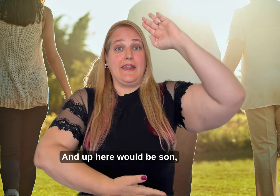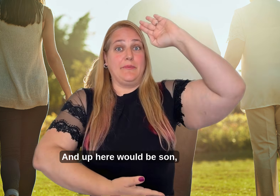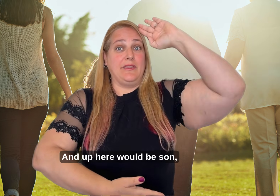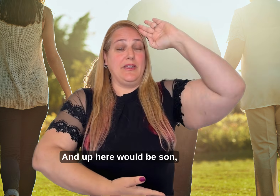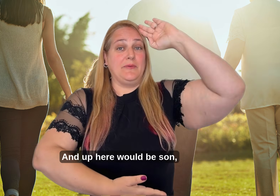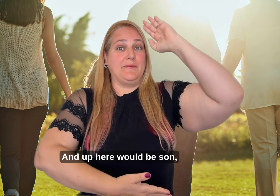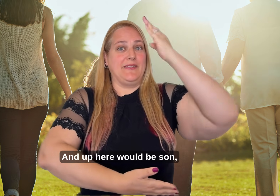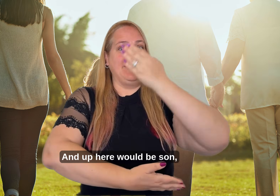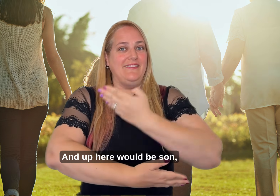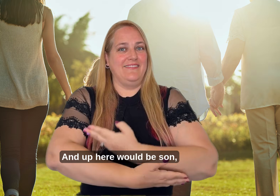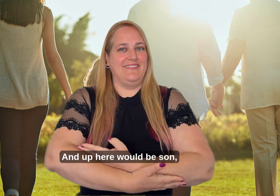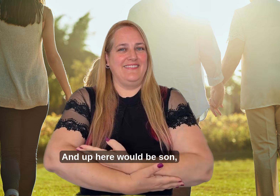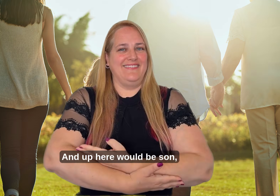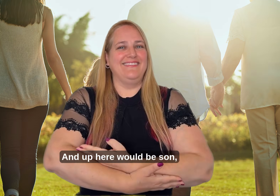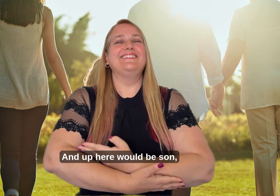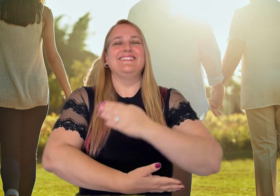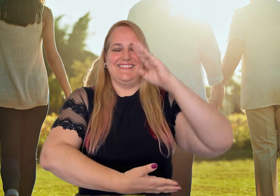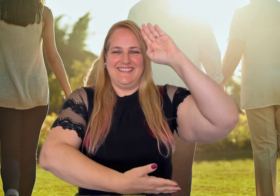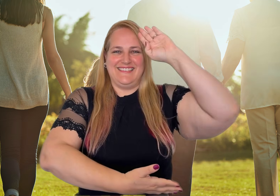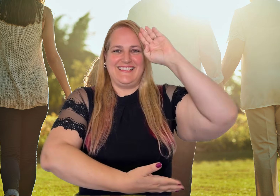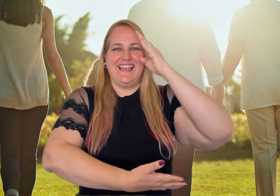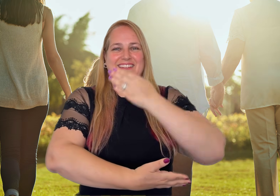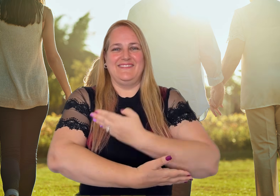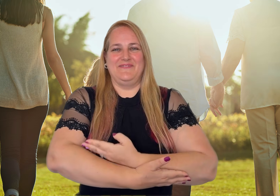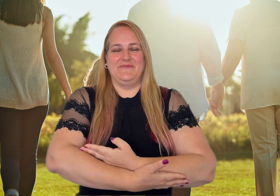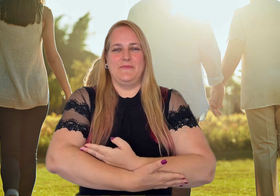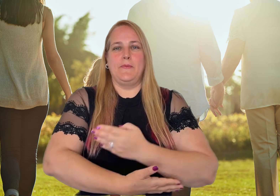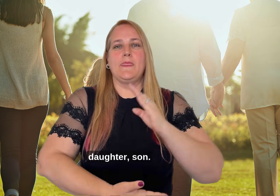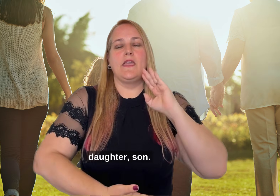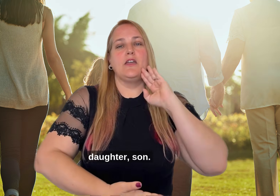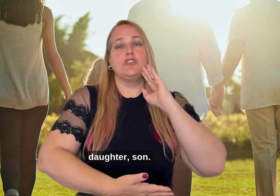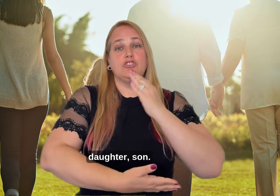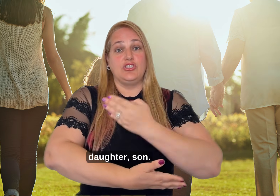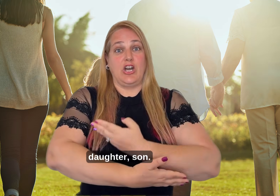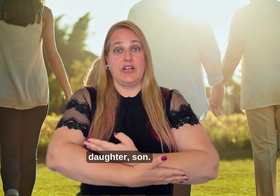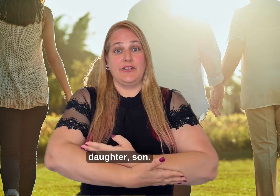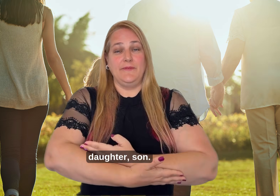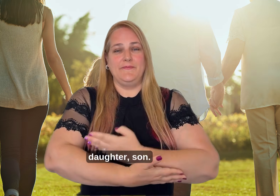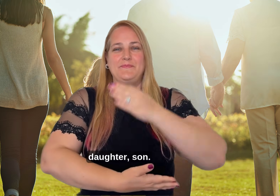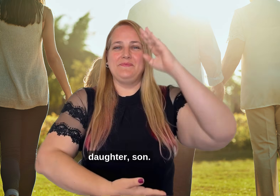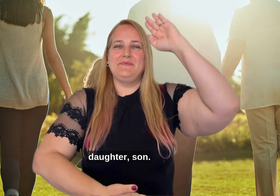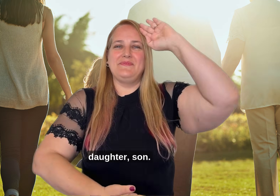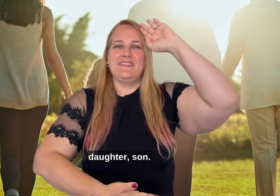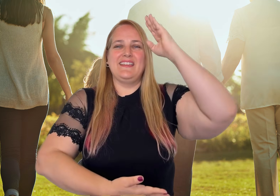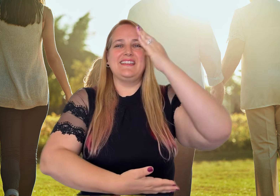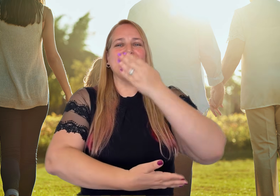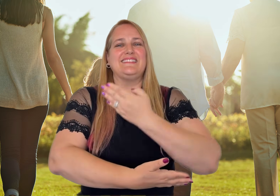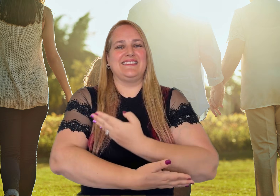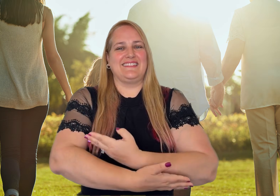up here would be son. Daughter, son.